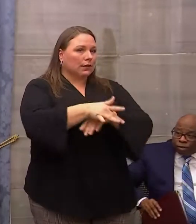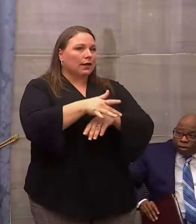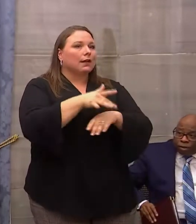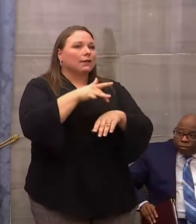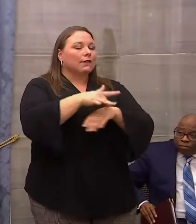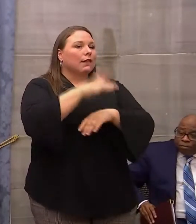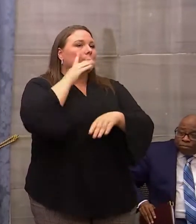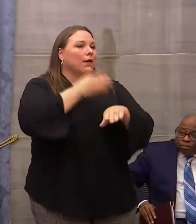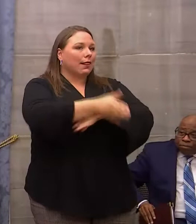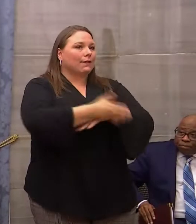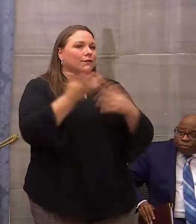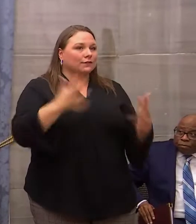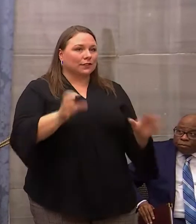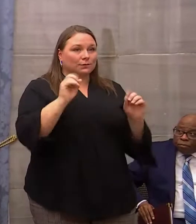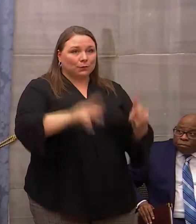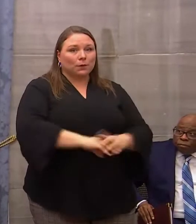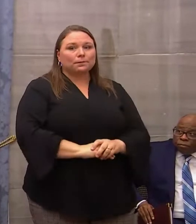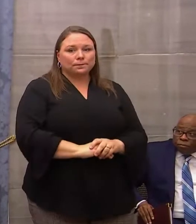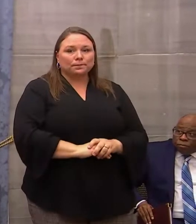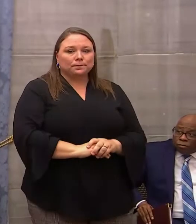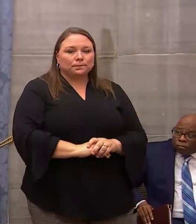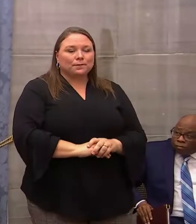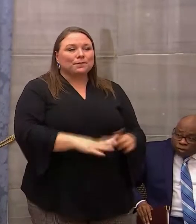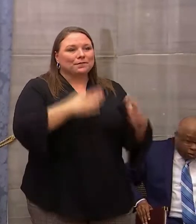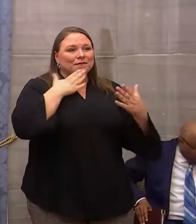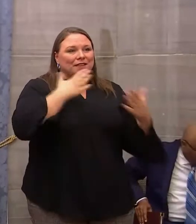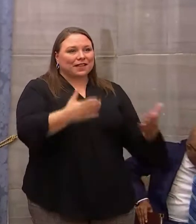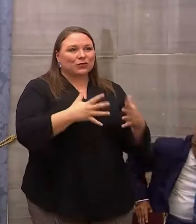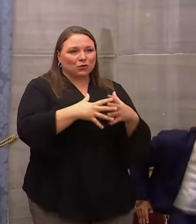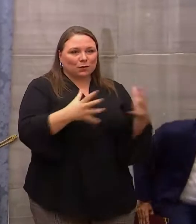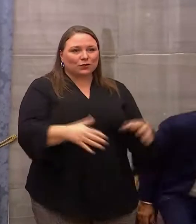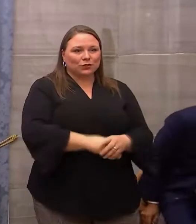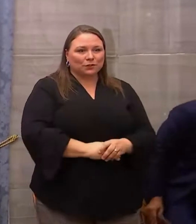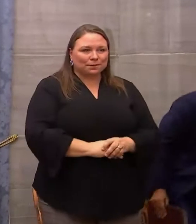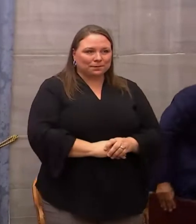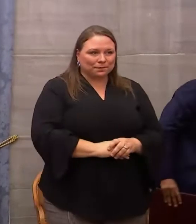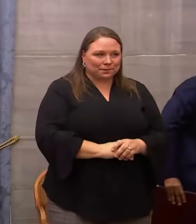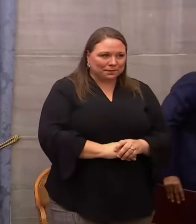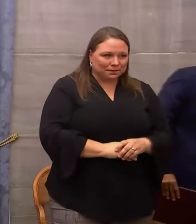you if you'd like to afterwards. So thank you very much.